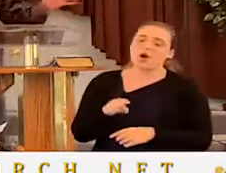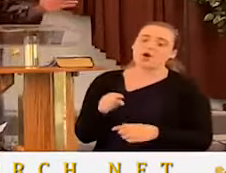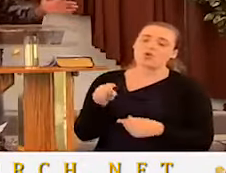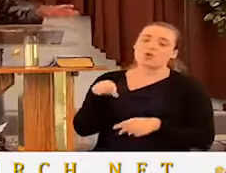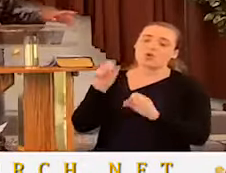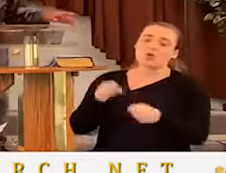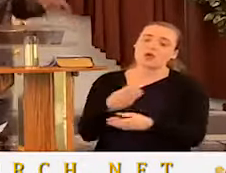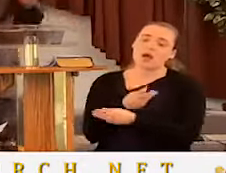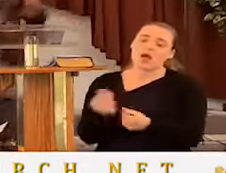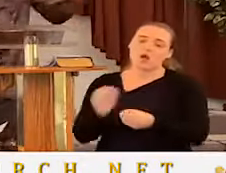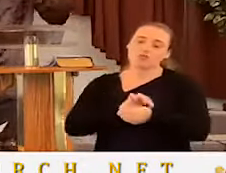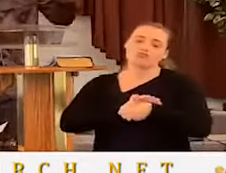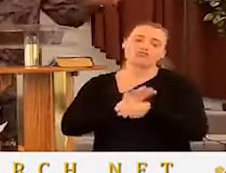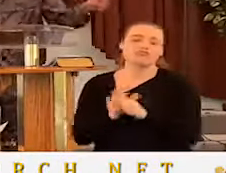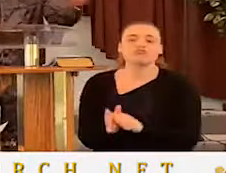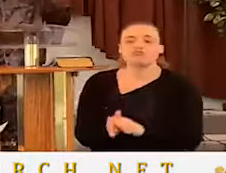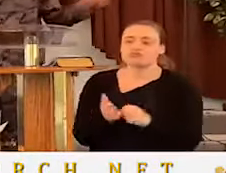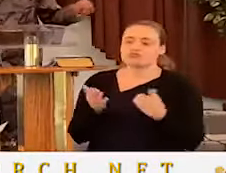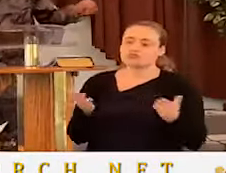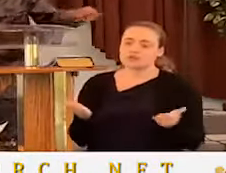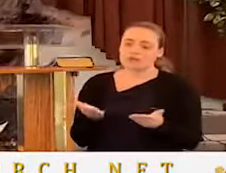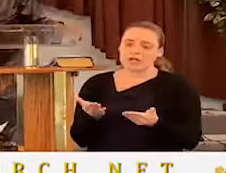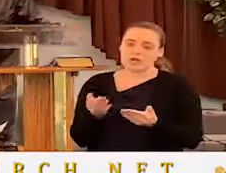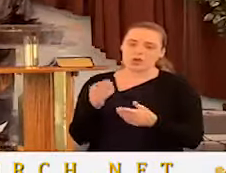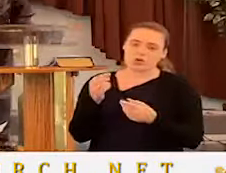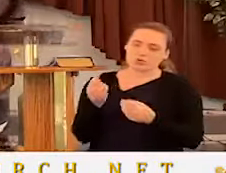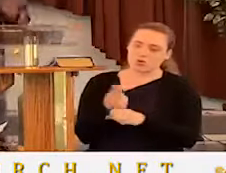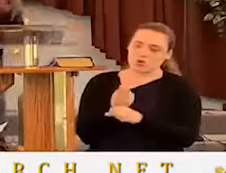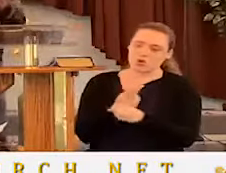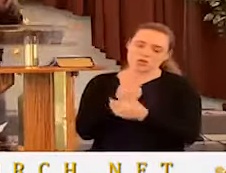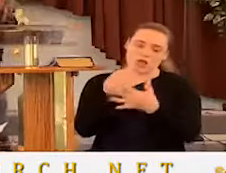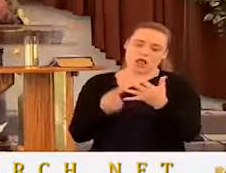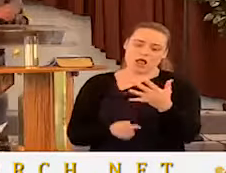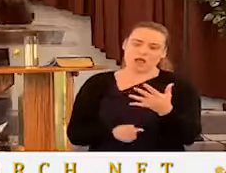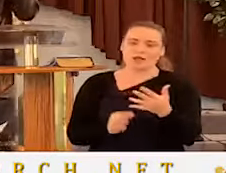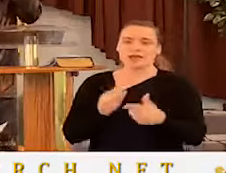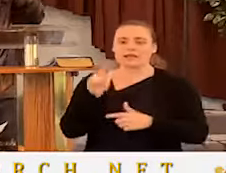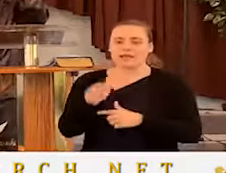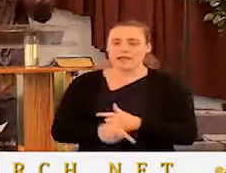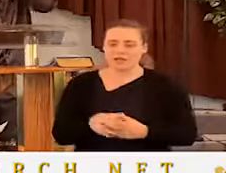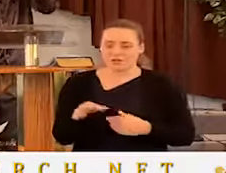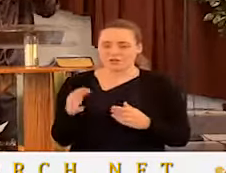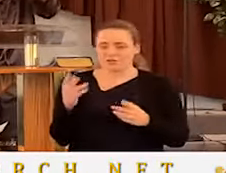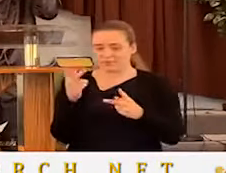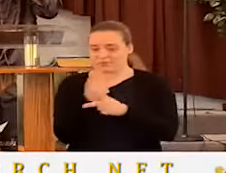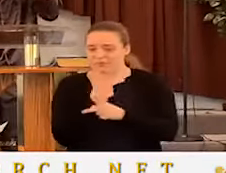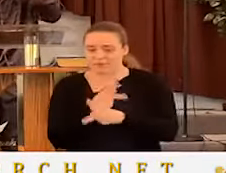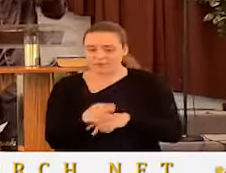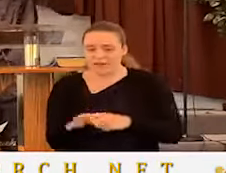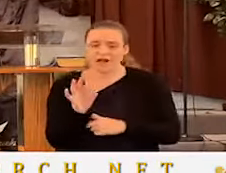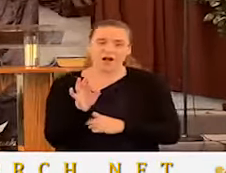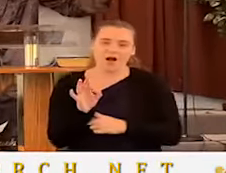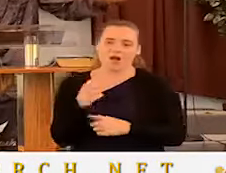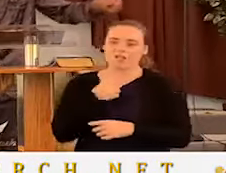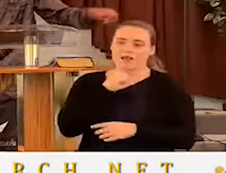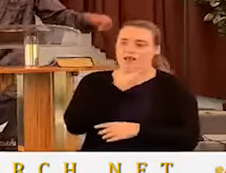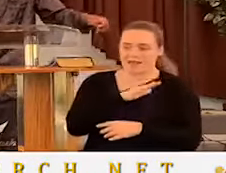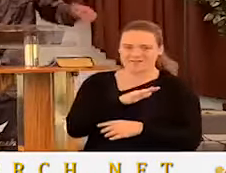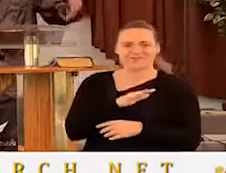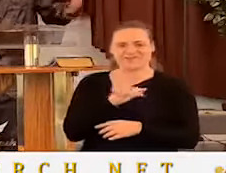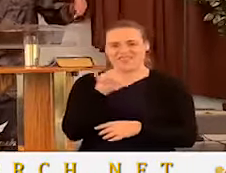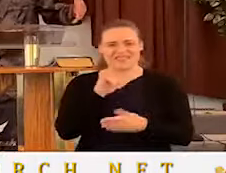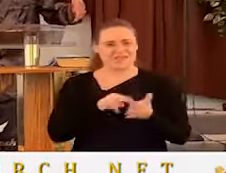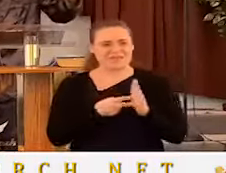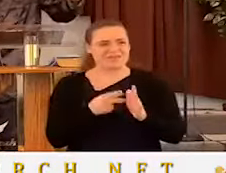being sarcastic. There is no love in the government. When the government is aggressively pushing for the government to